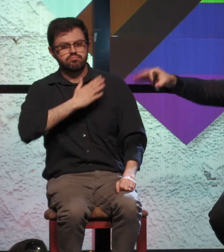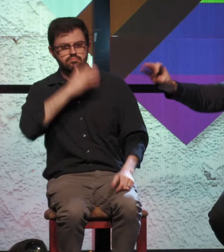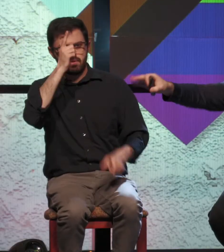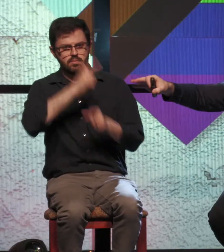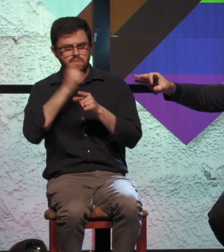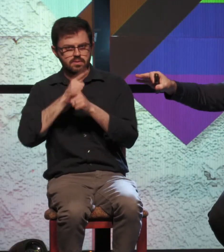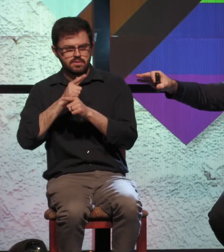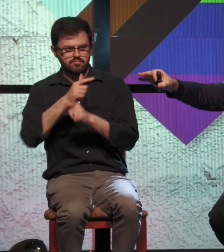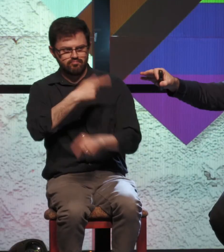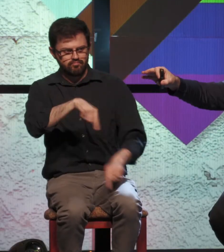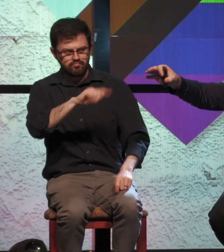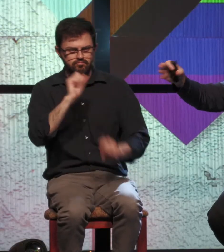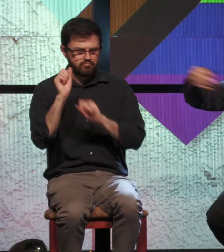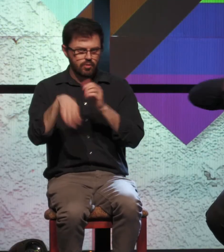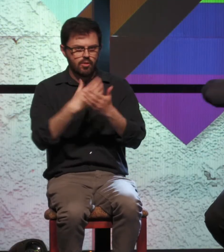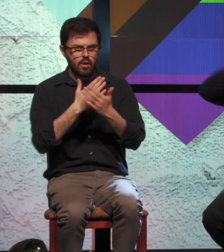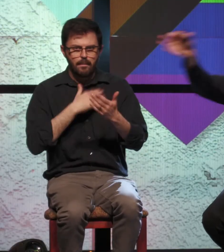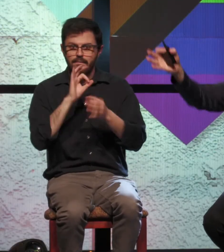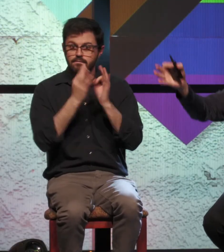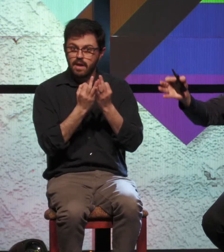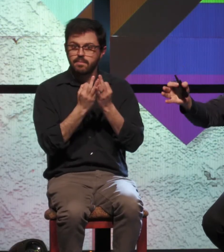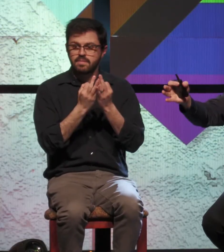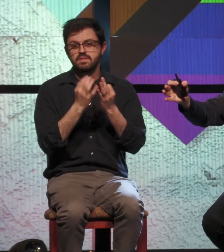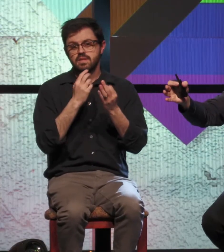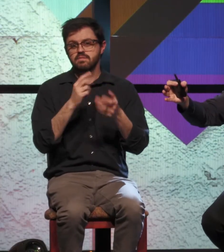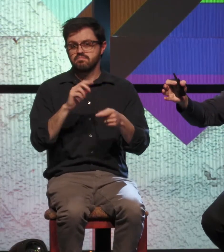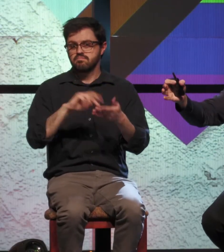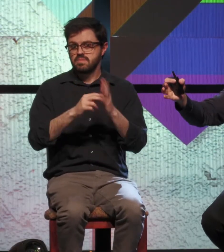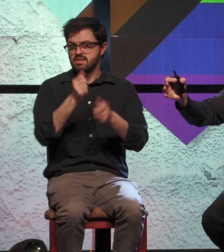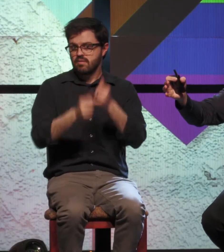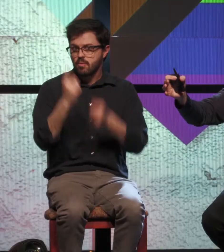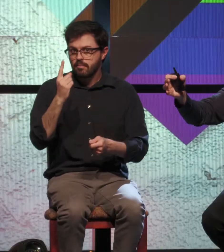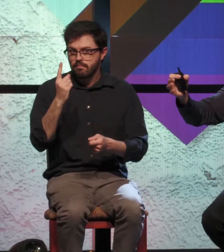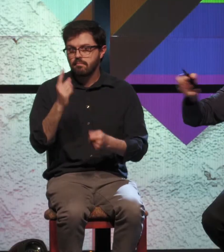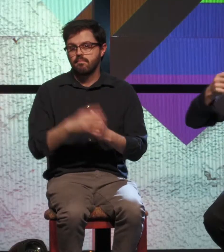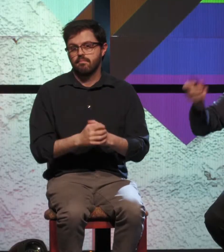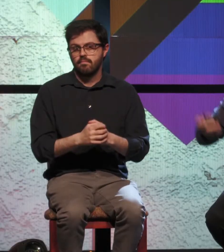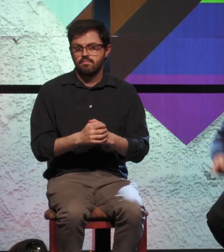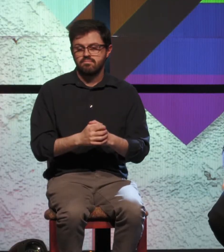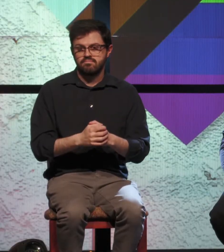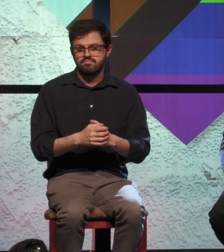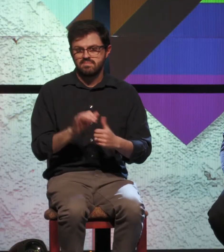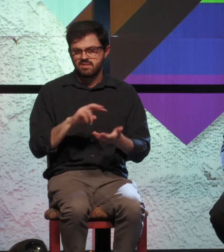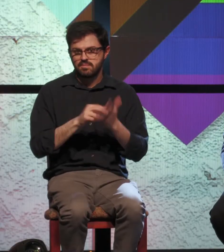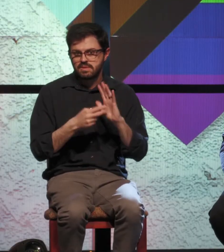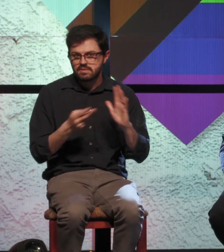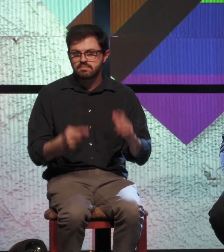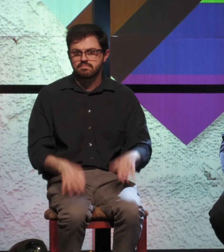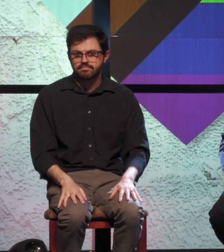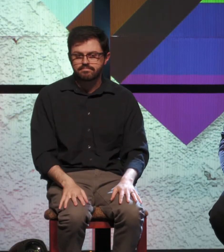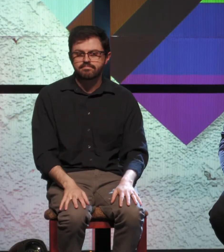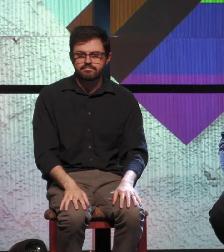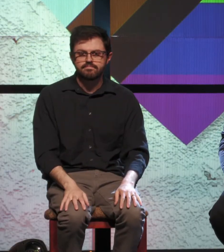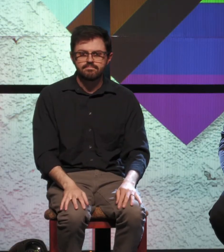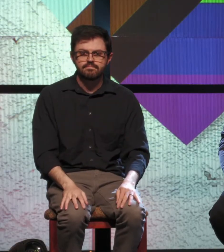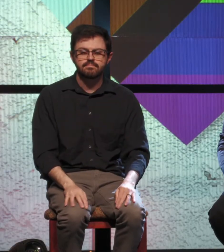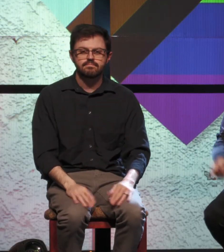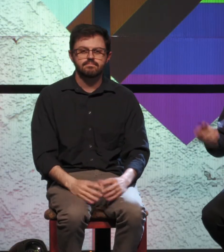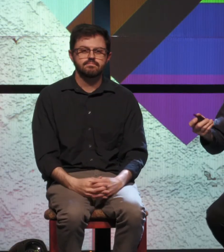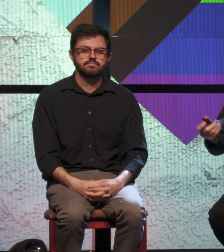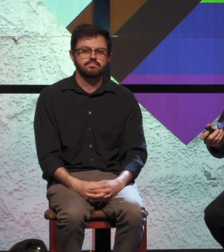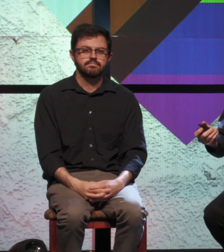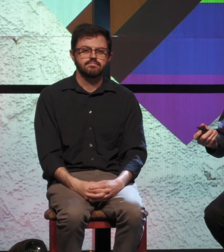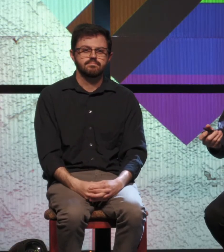This is my family. In other words, he's saying everybody is. Everybody is. I